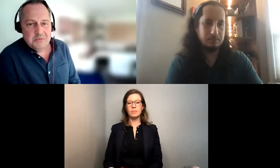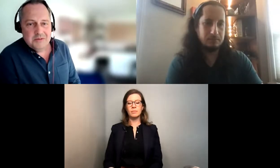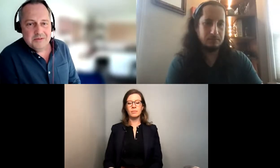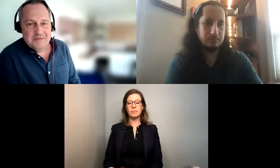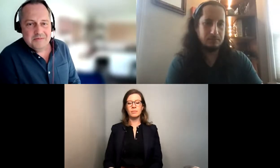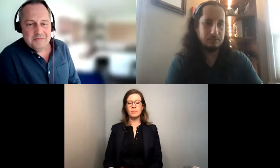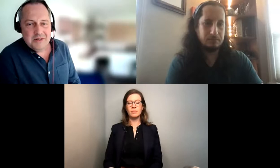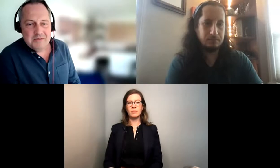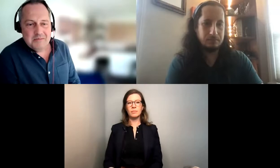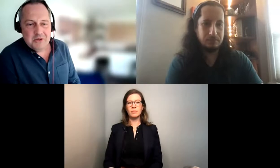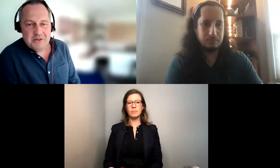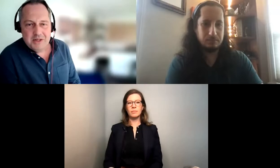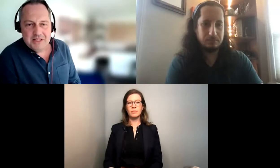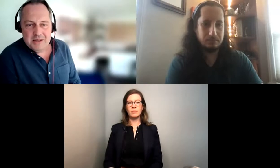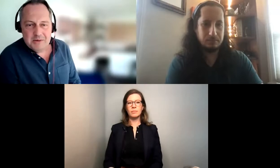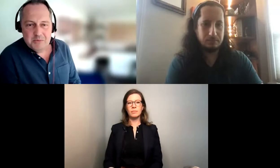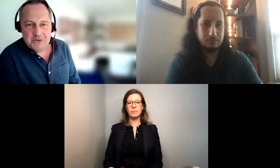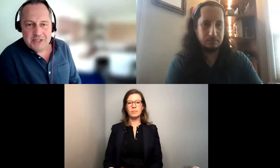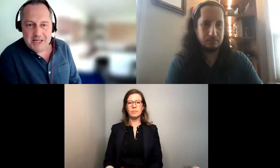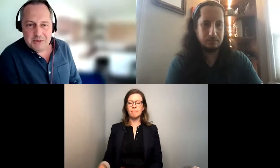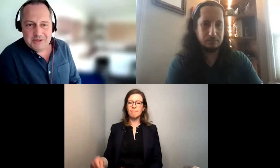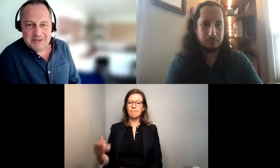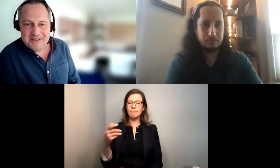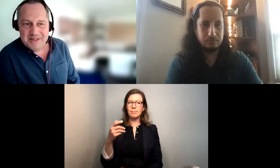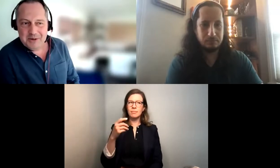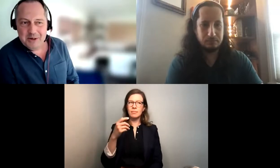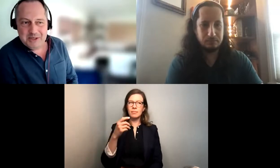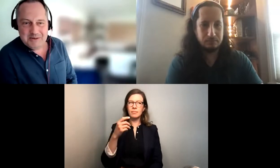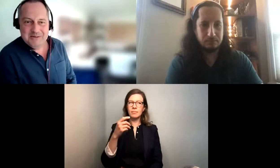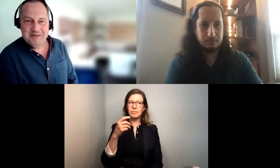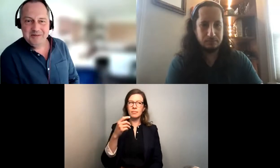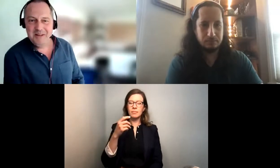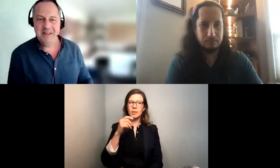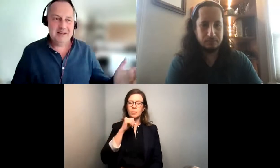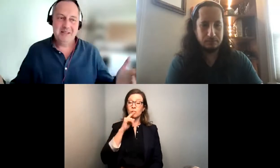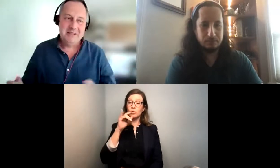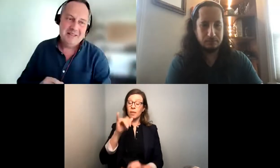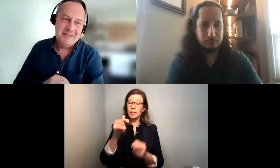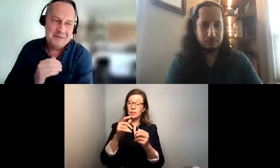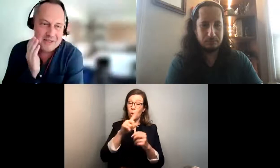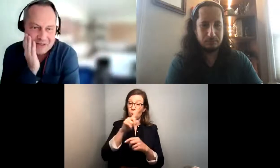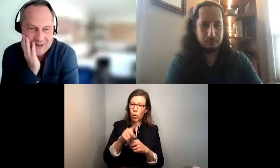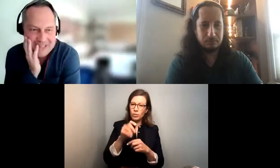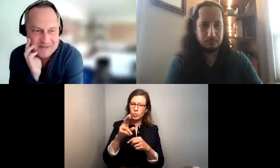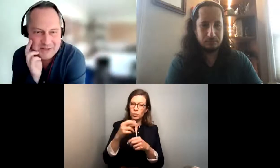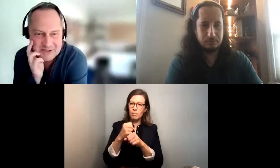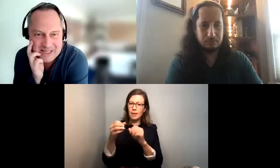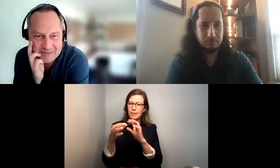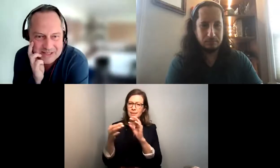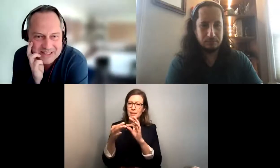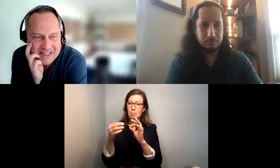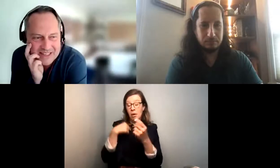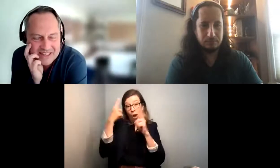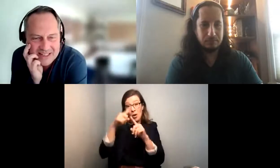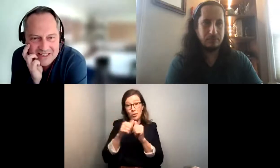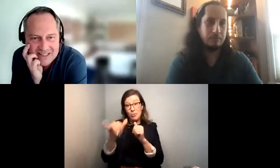Well, I'm not sure how to answer that. That was more of a statement than a question, and I don't disagree with your